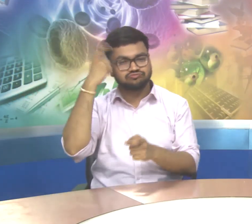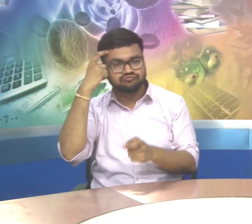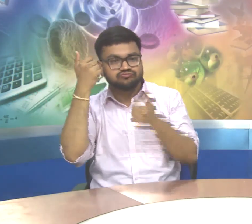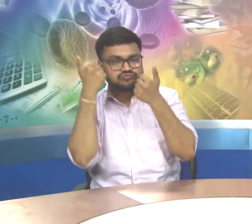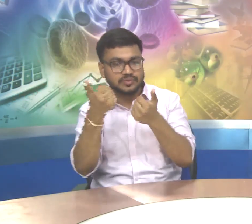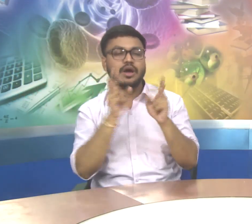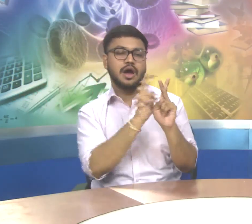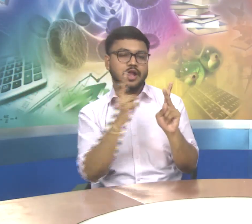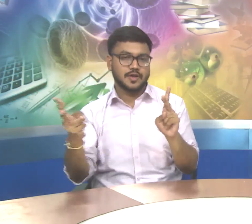ago.